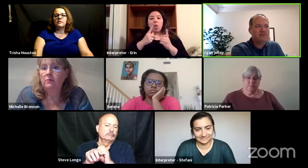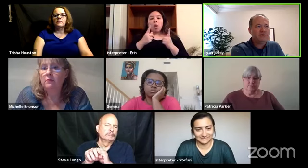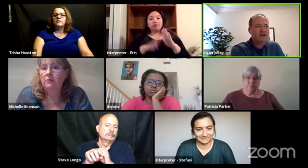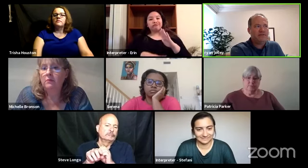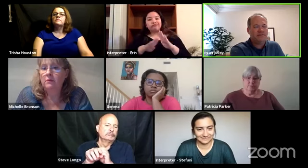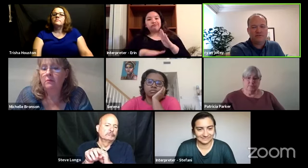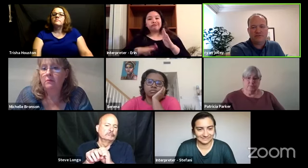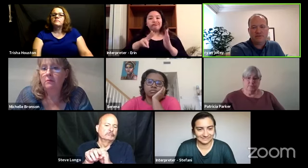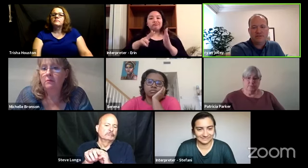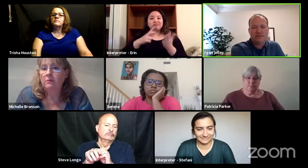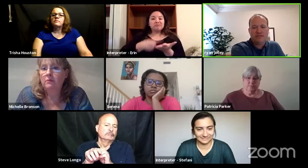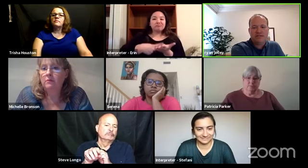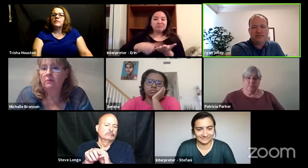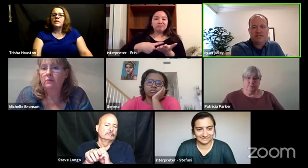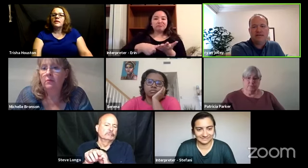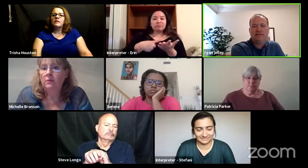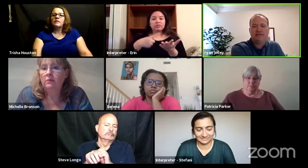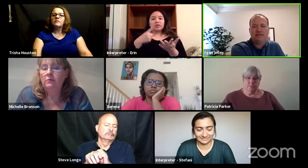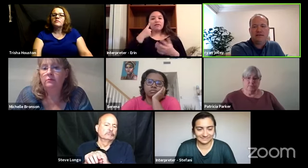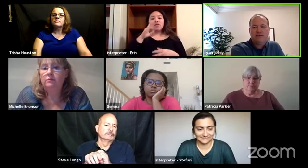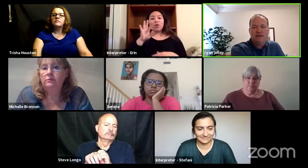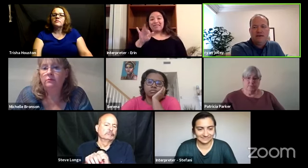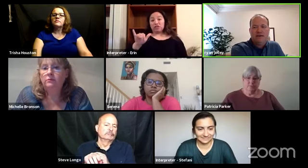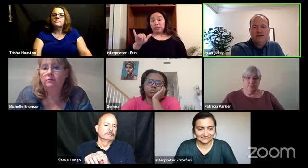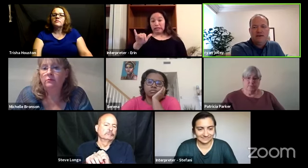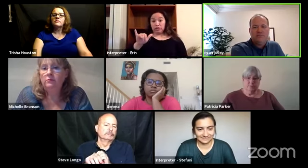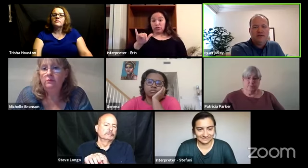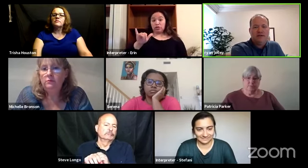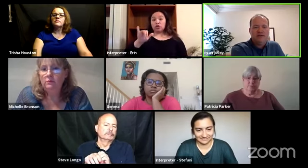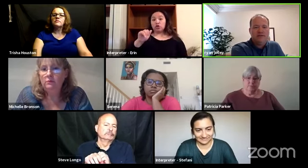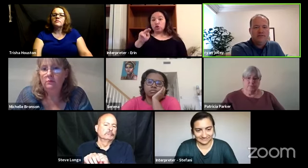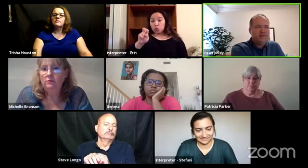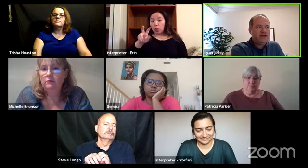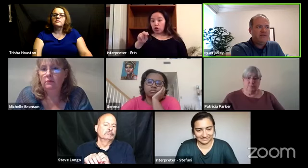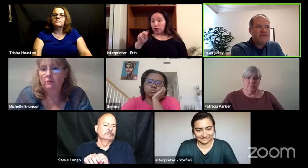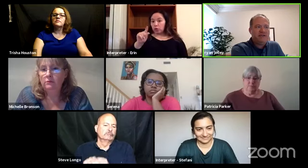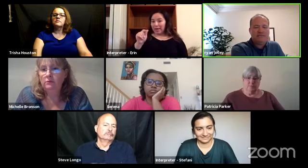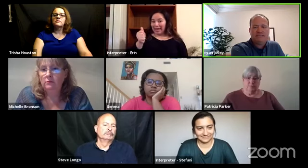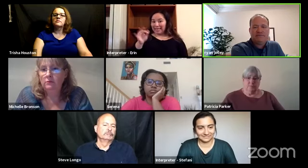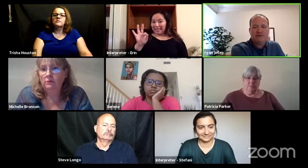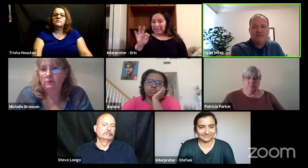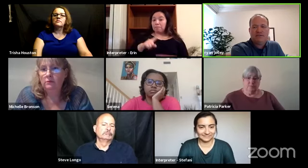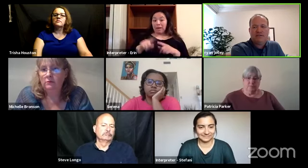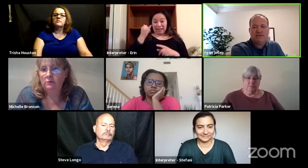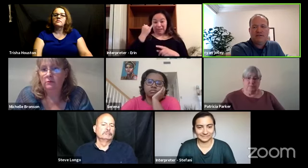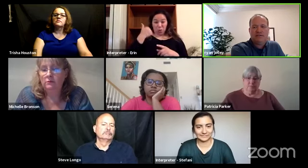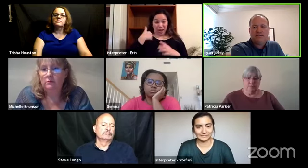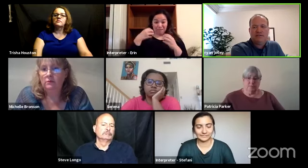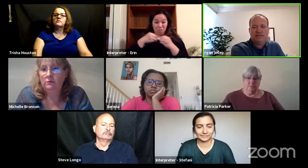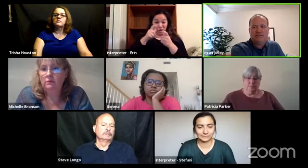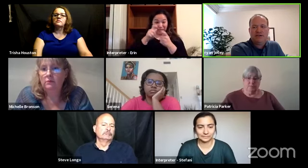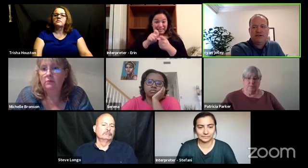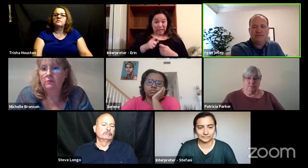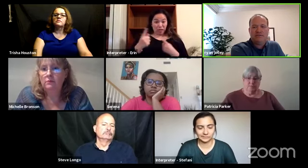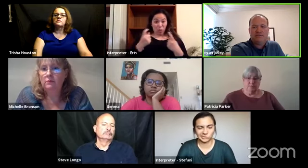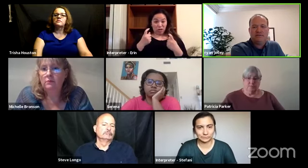for fiscal year ending June 30, 2019. But if you have any specific questions, I can see if I can address those